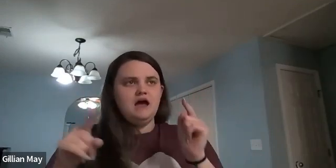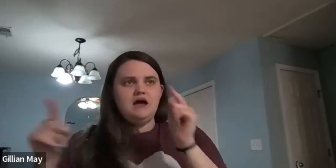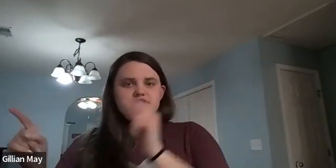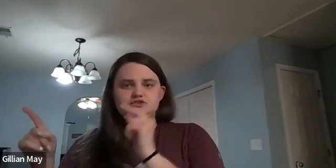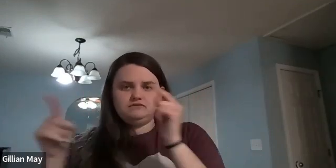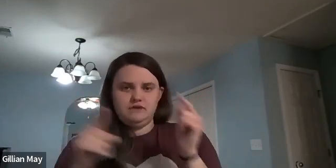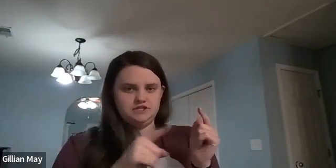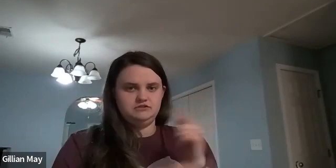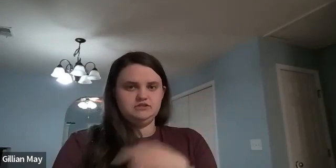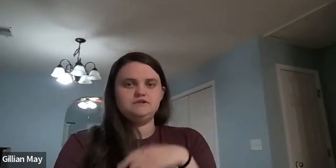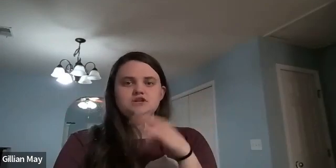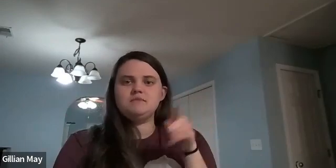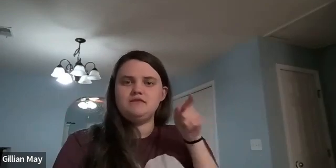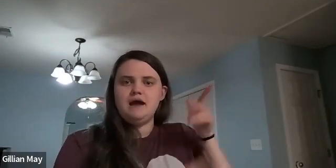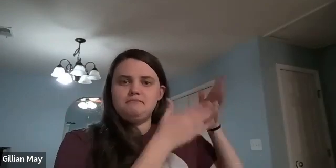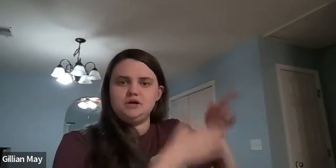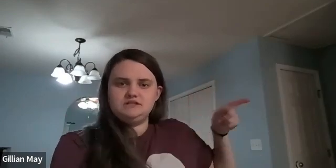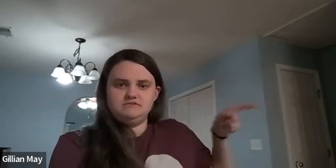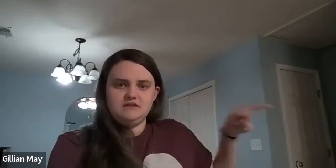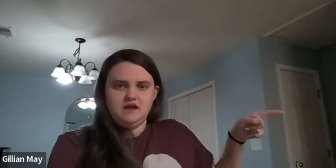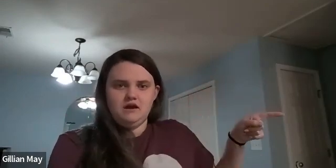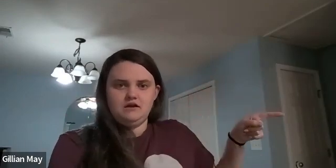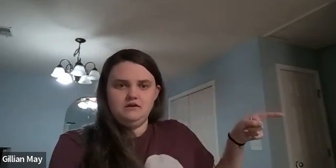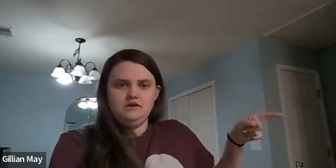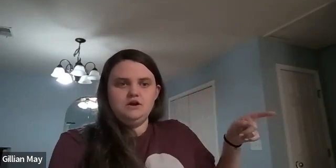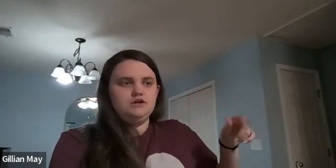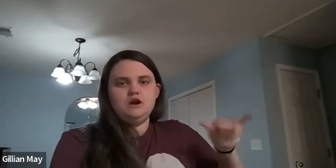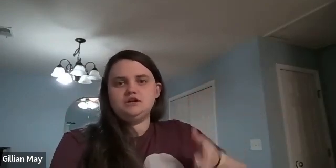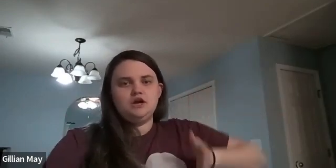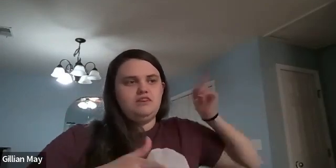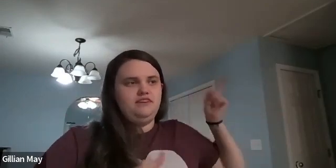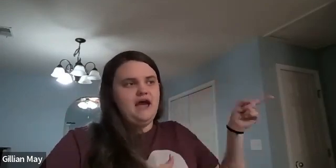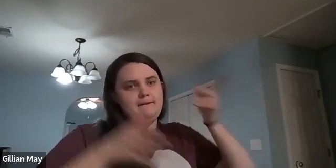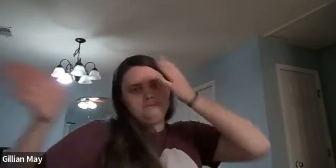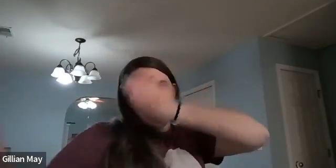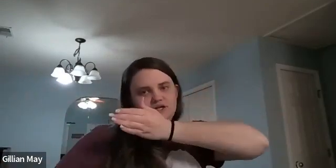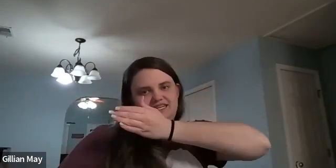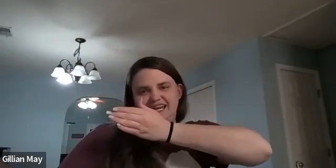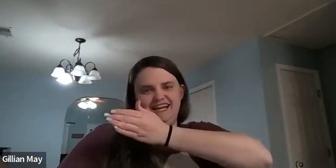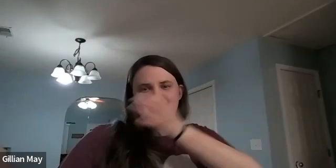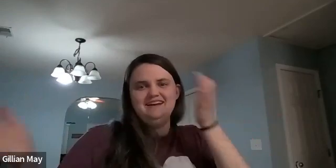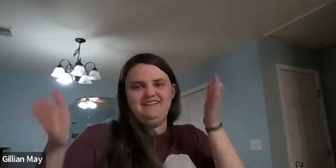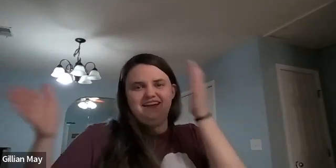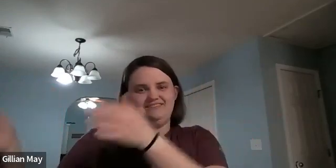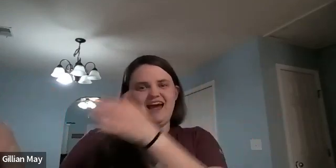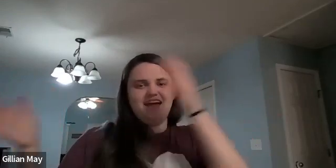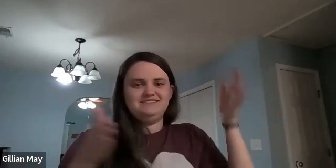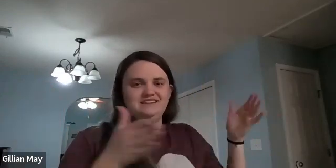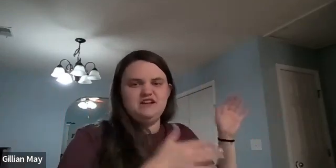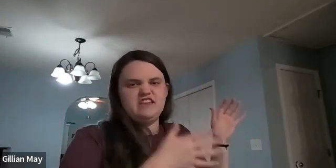have it directional. So if you're talking about that person right there, you're not going to go that person like that. That's